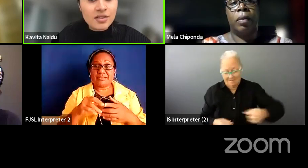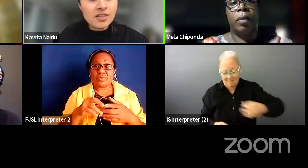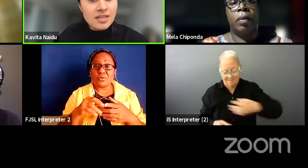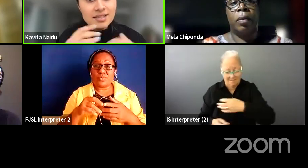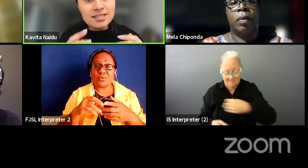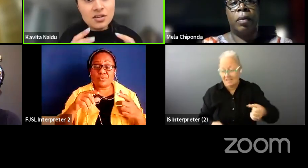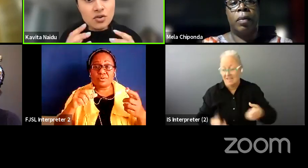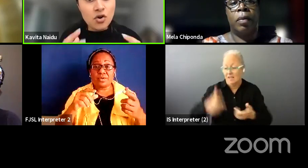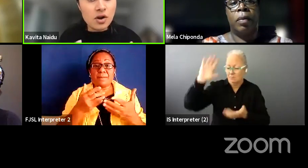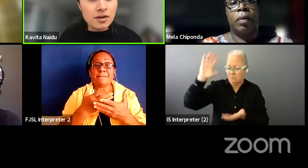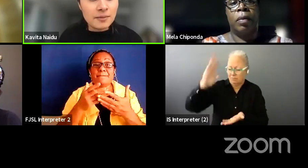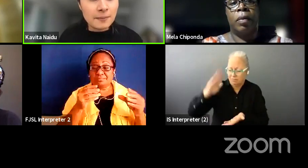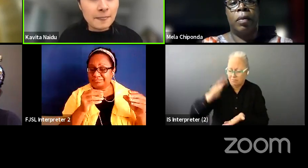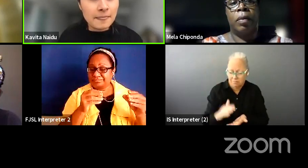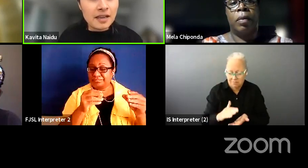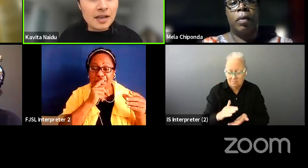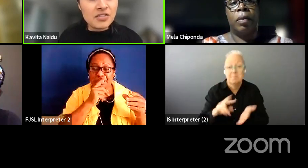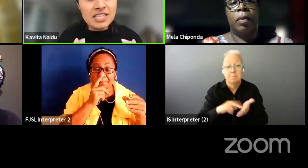Again,